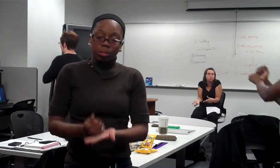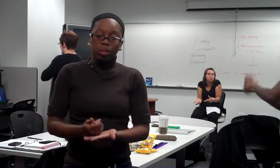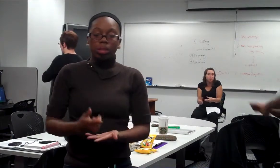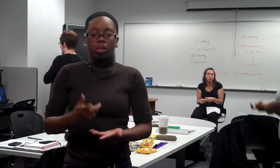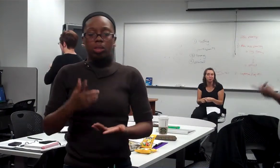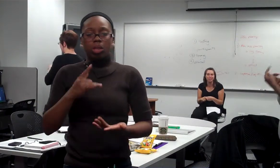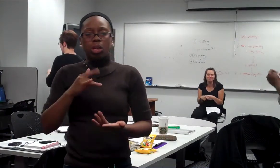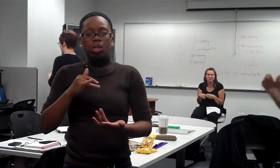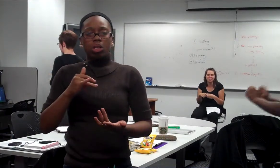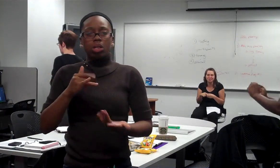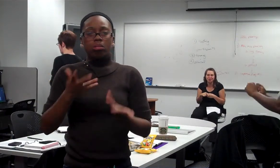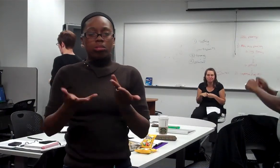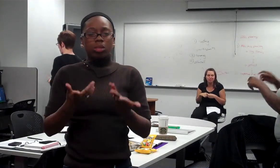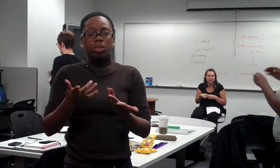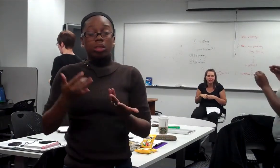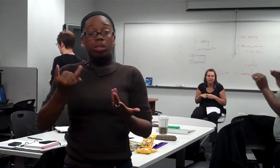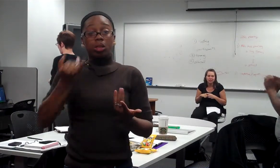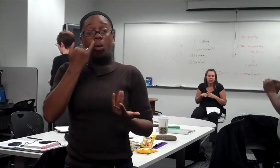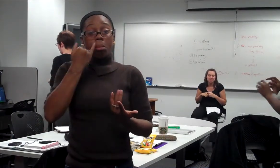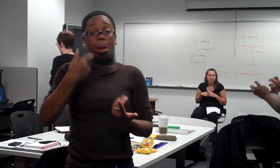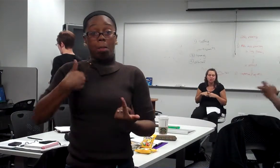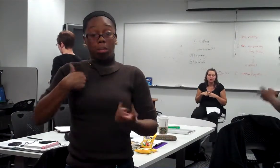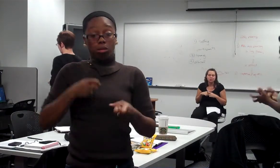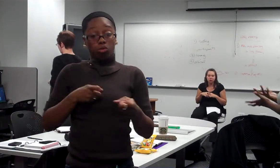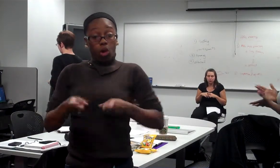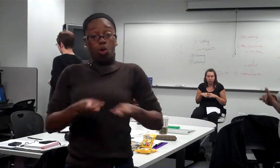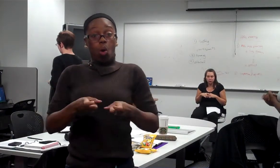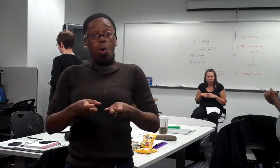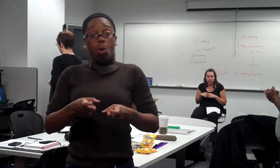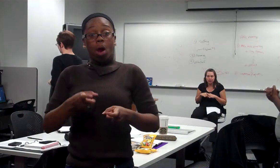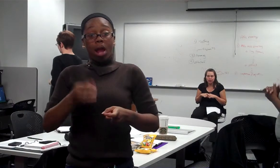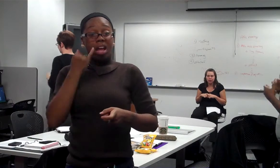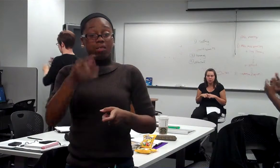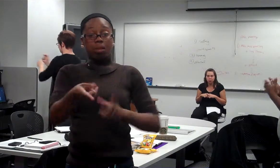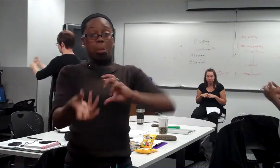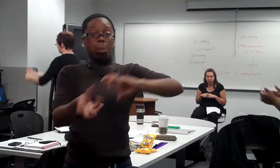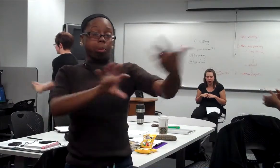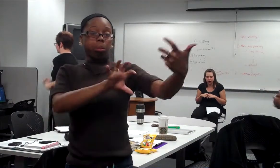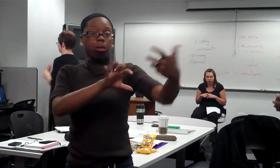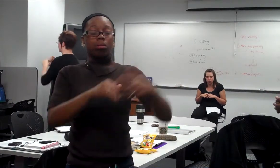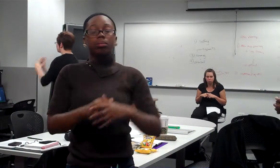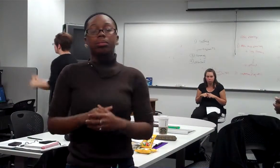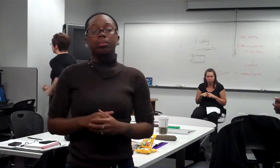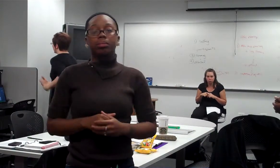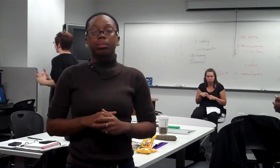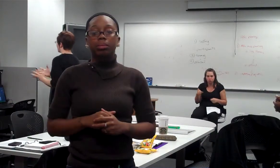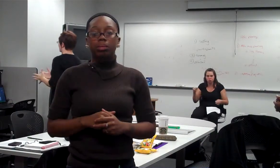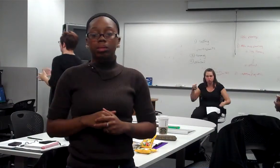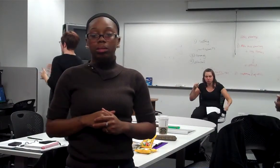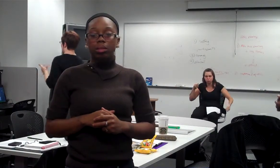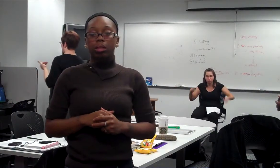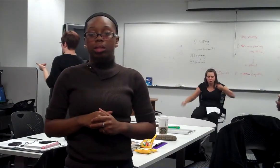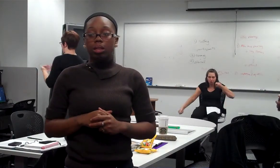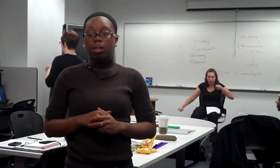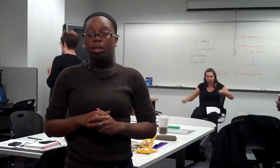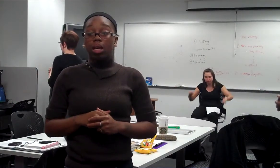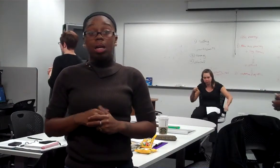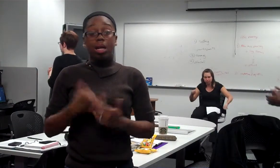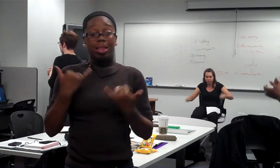oversteer the boat when he messes up. So anyway, we hit a point where the boat is just rocking